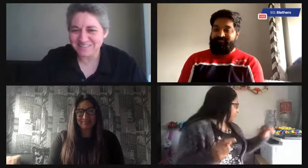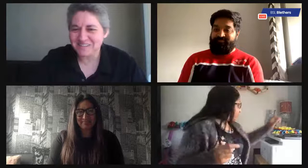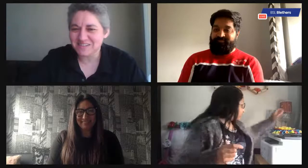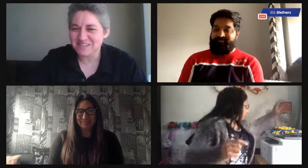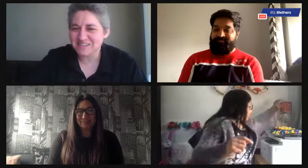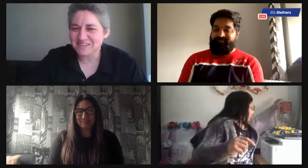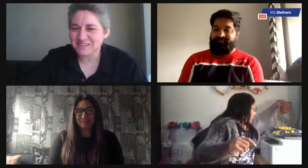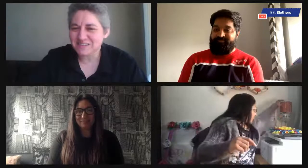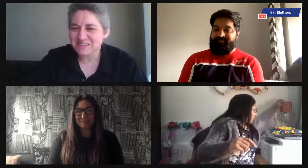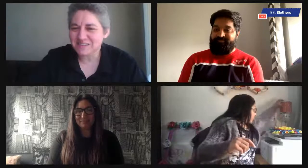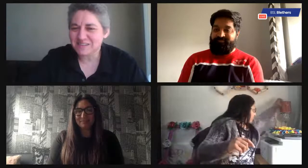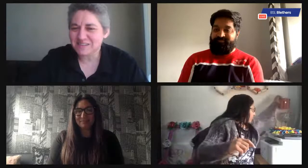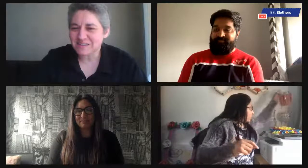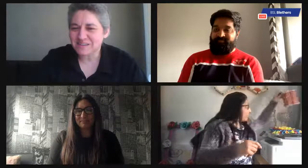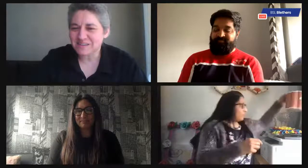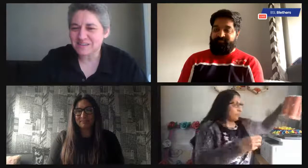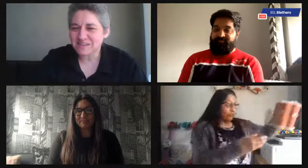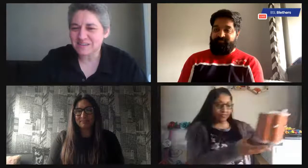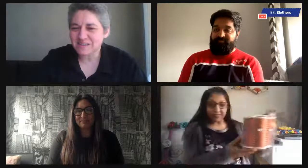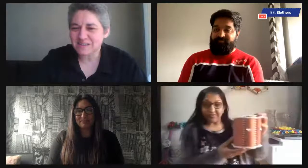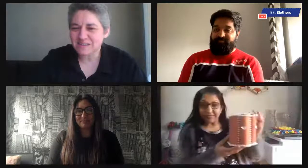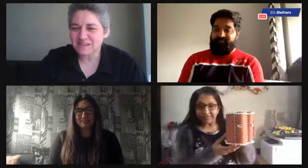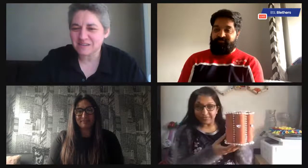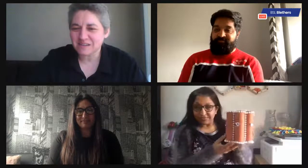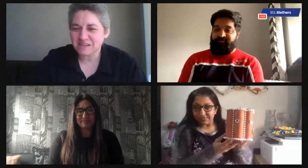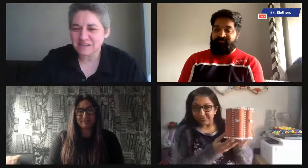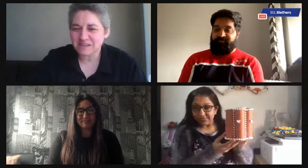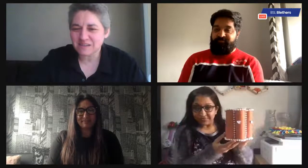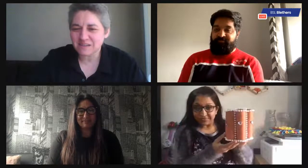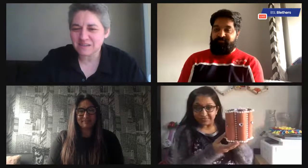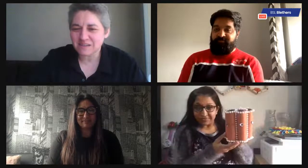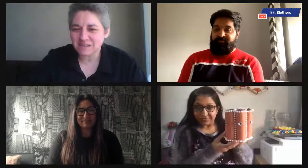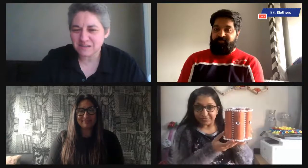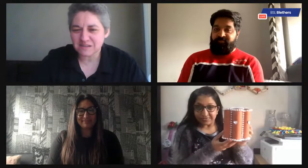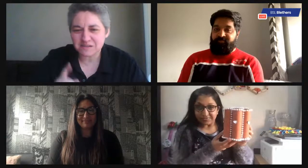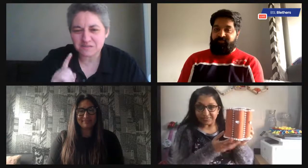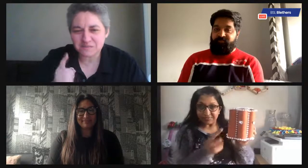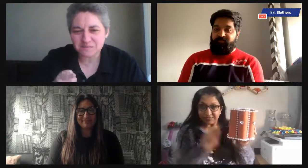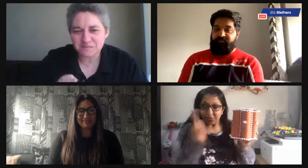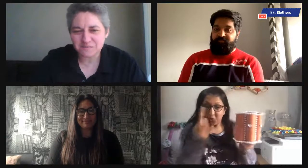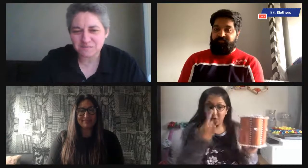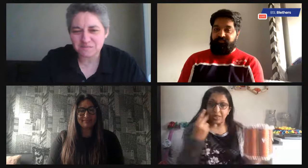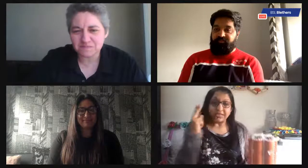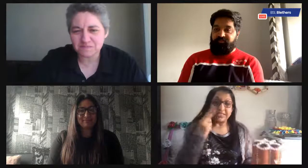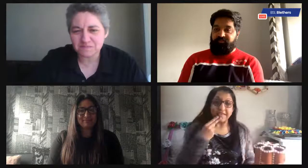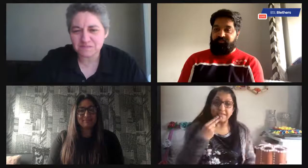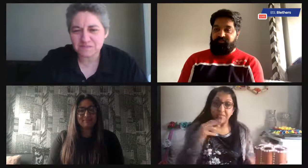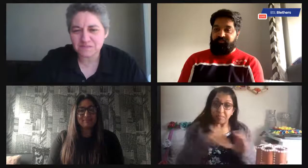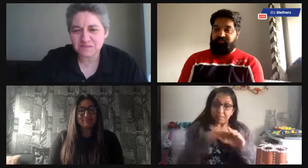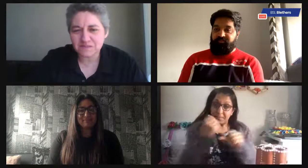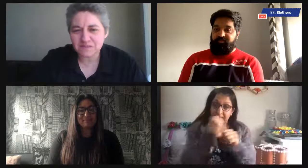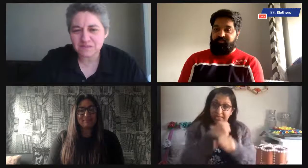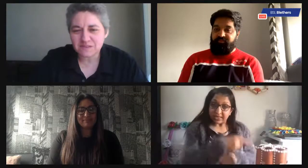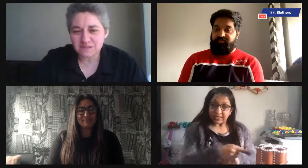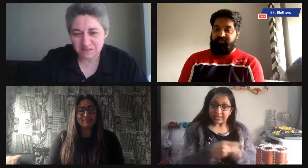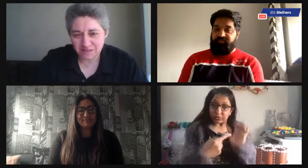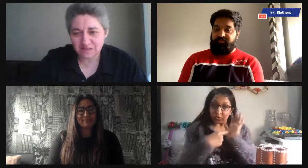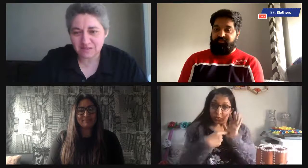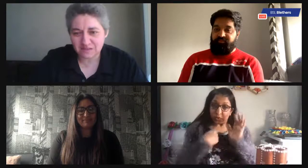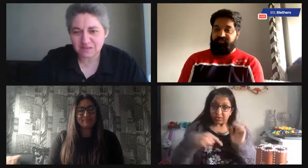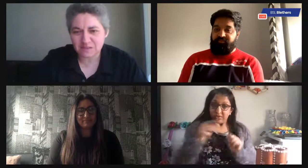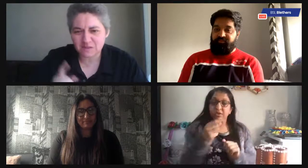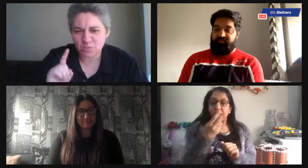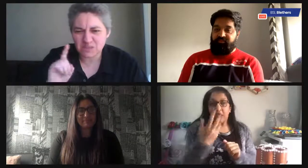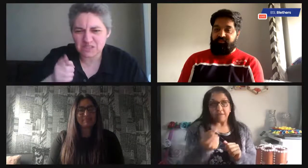stuff. Yeah, I've got lots of things to show you examples of. This as well, homemade. And this was a